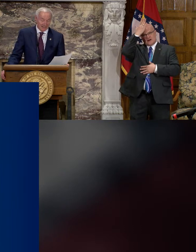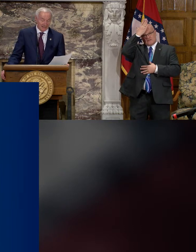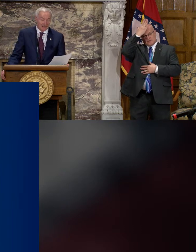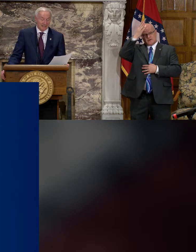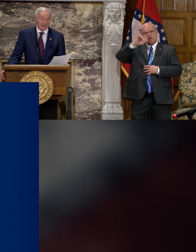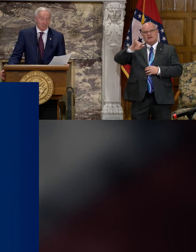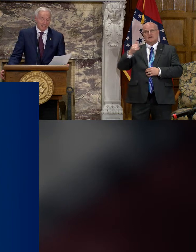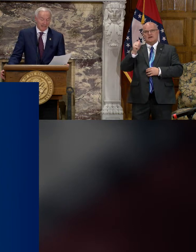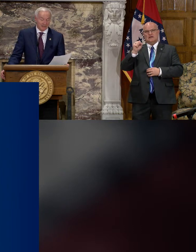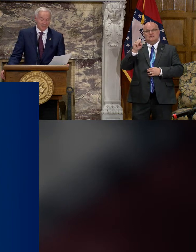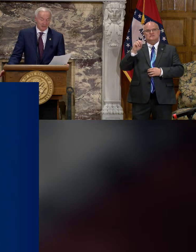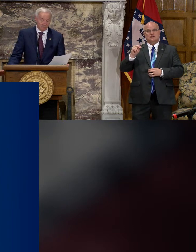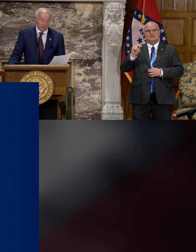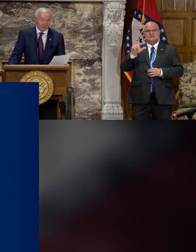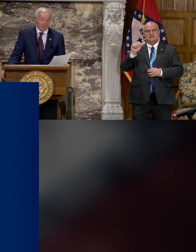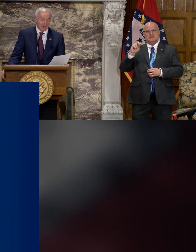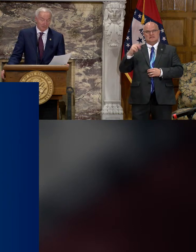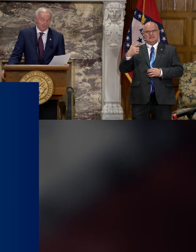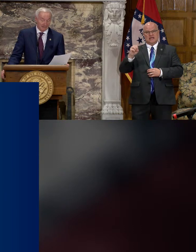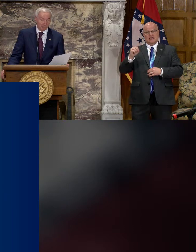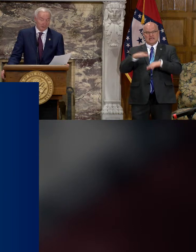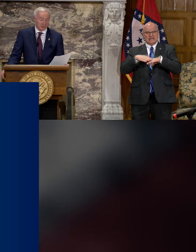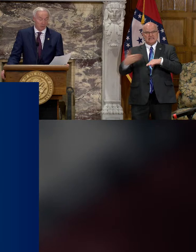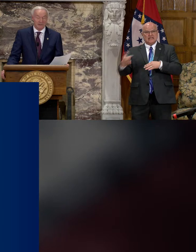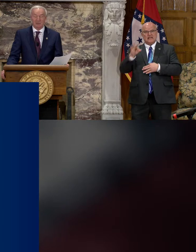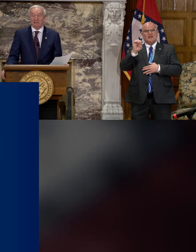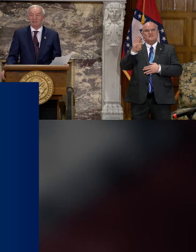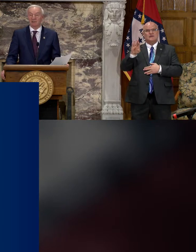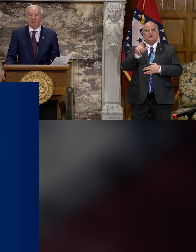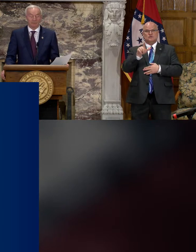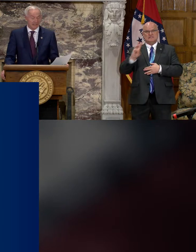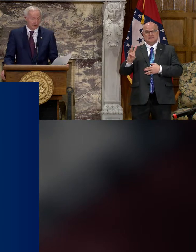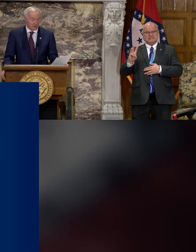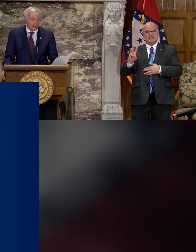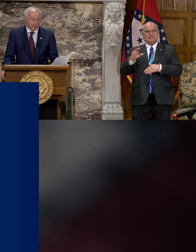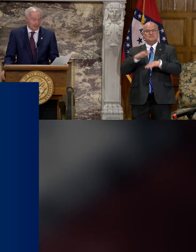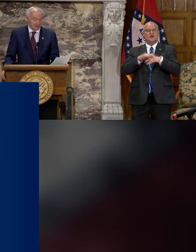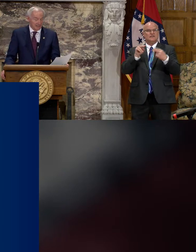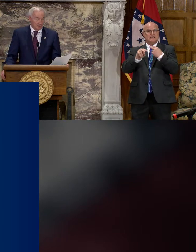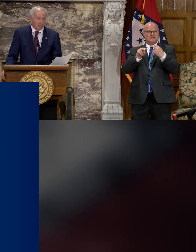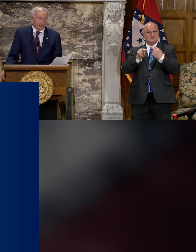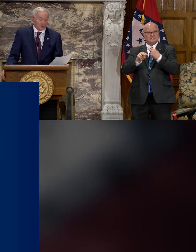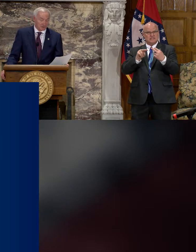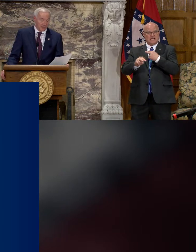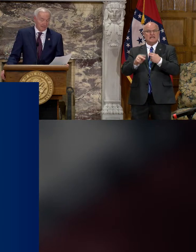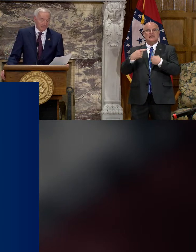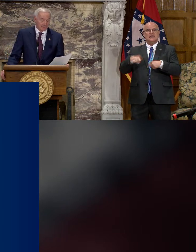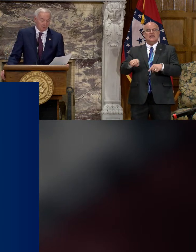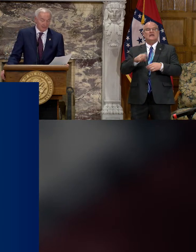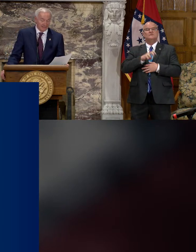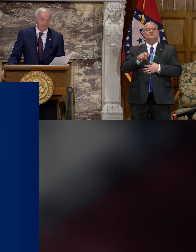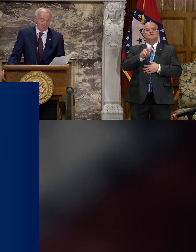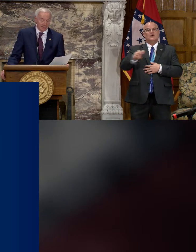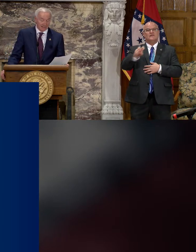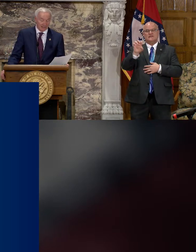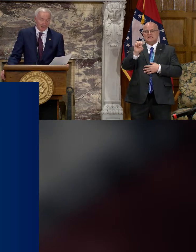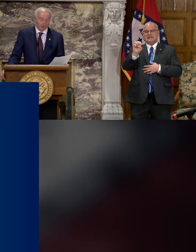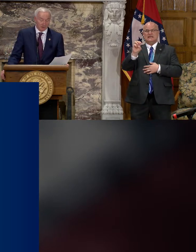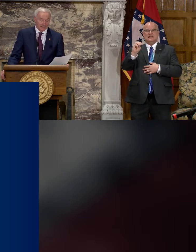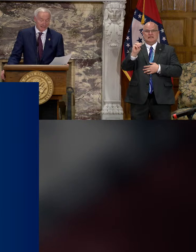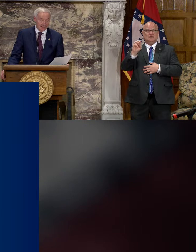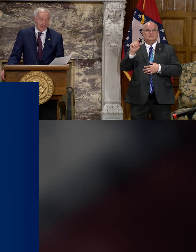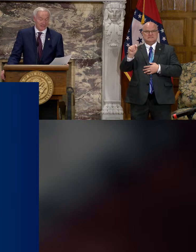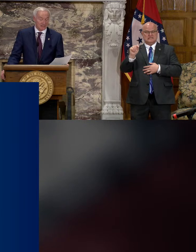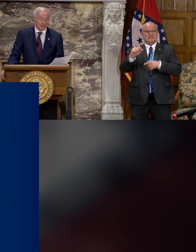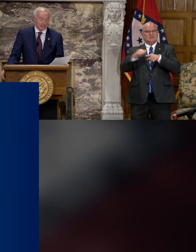Jason Lang who died on February 26th along the interstate. While he was traveling to an EMT